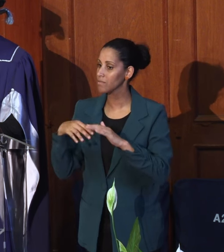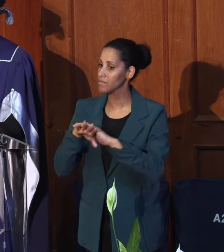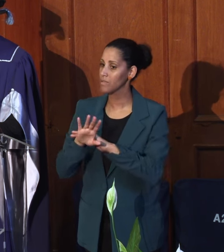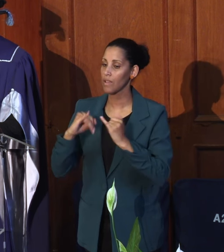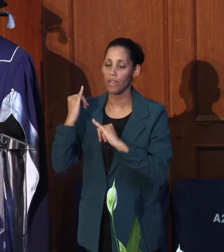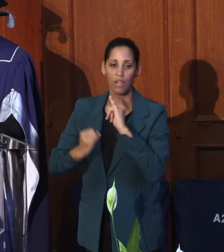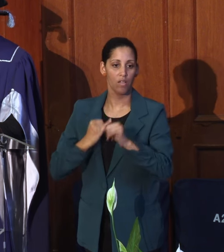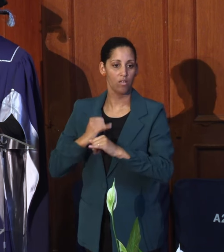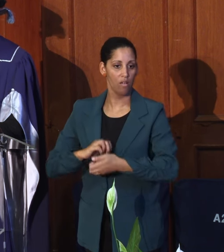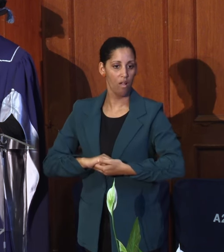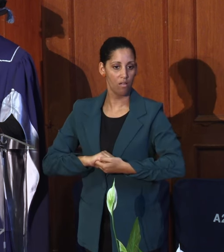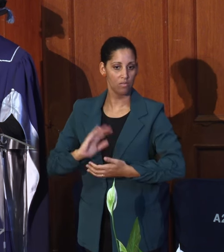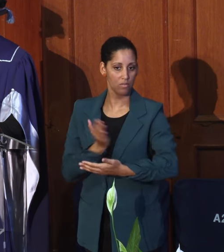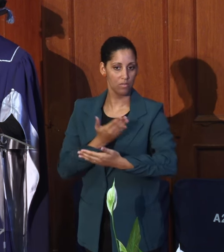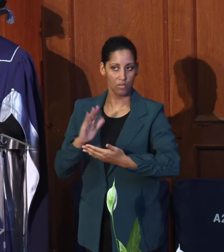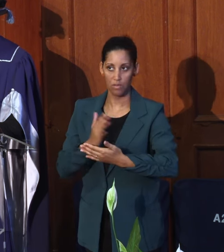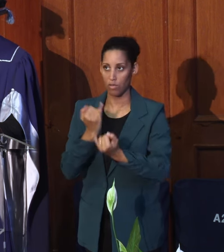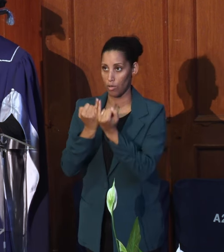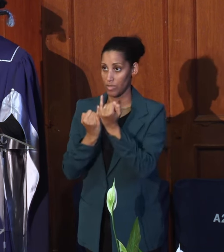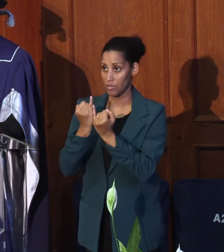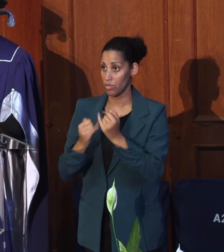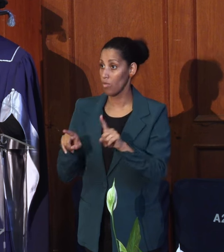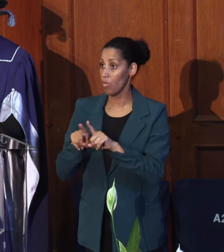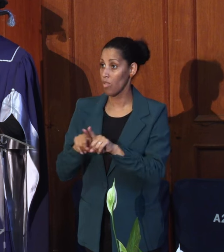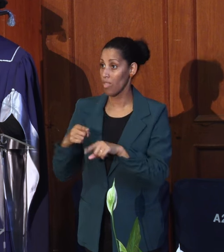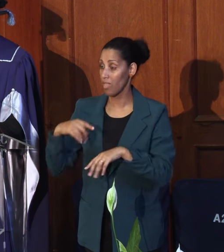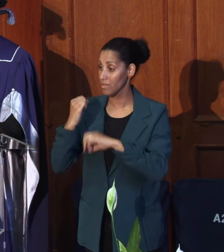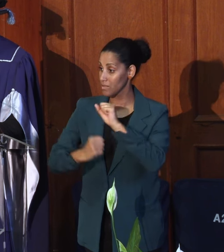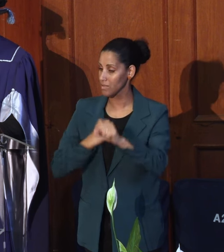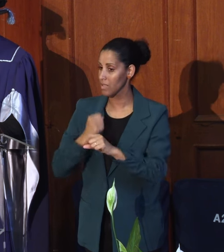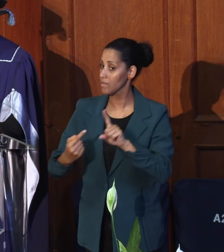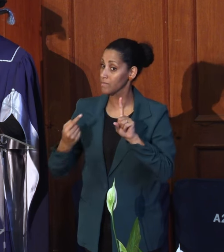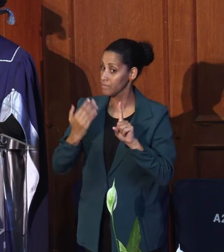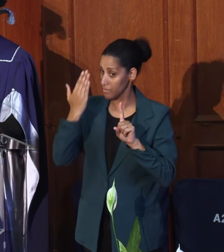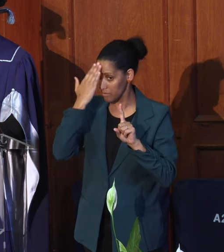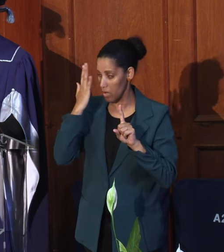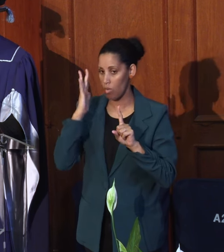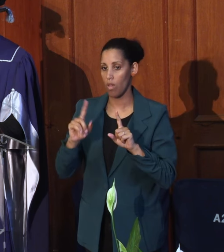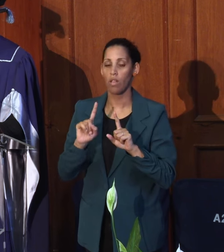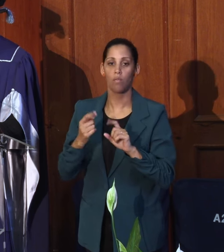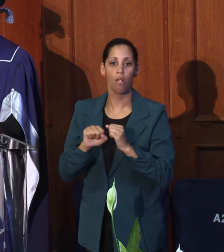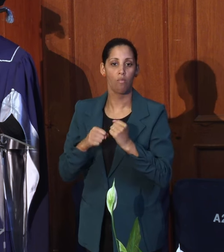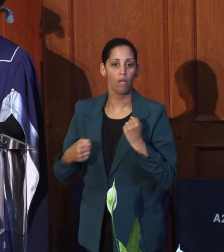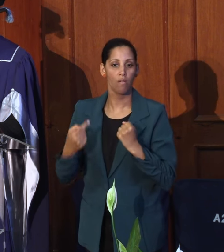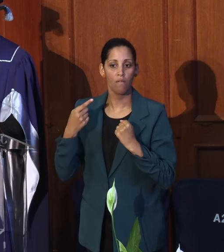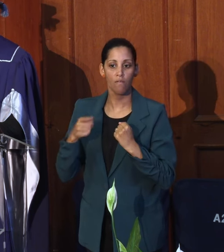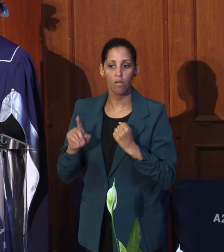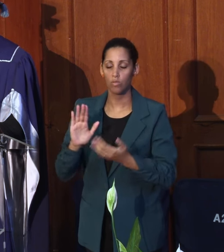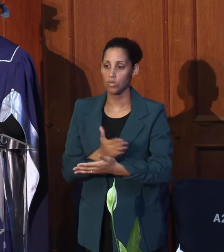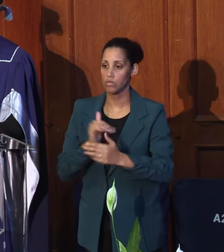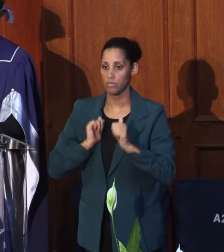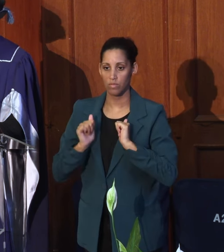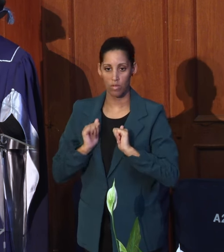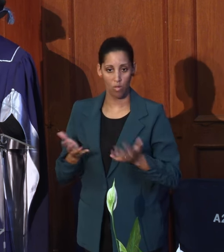Opera Singers Competition Operalia. This year, he is graduating with a diploma in music performance from Opera